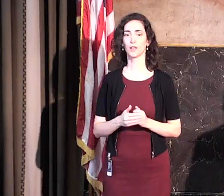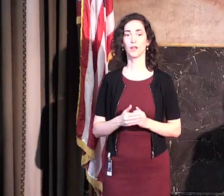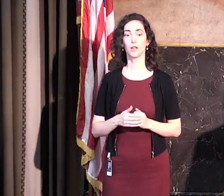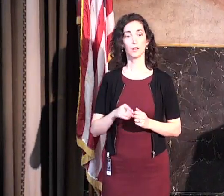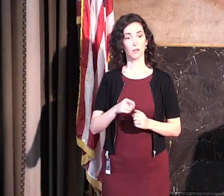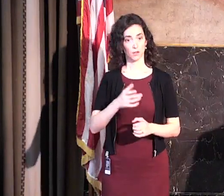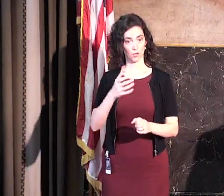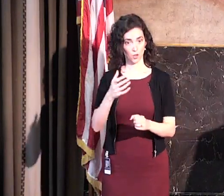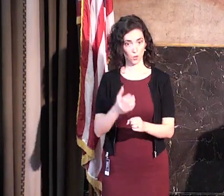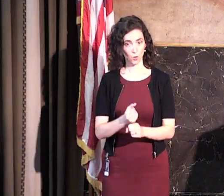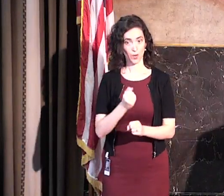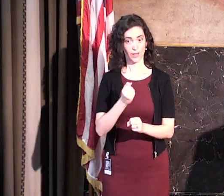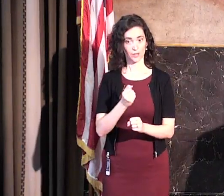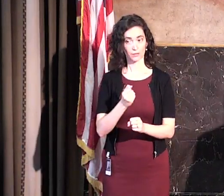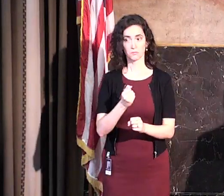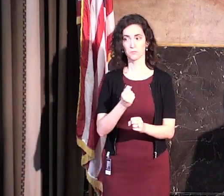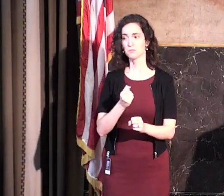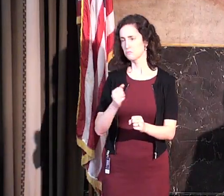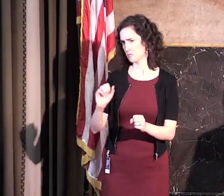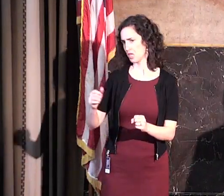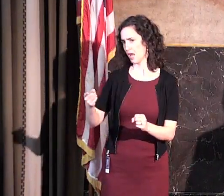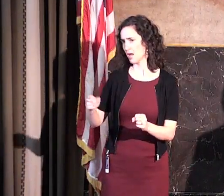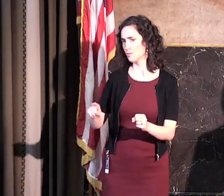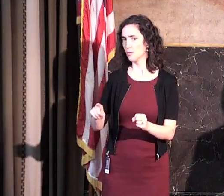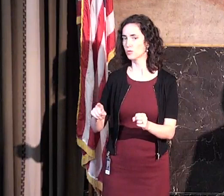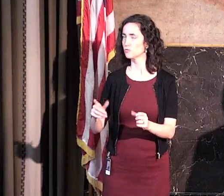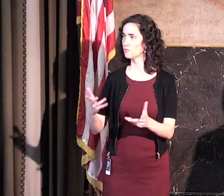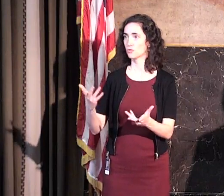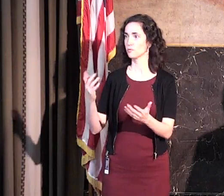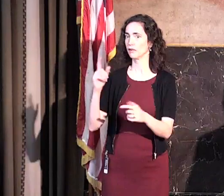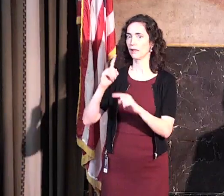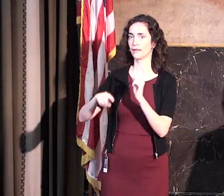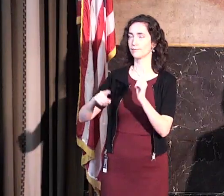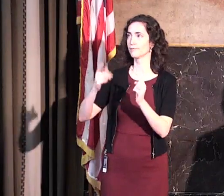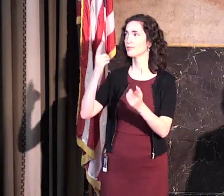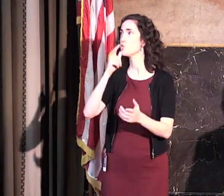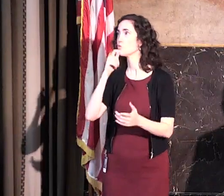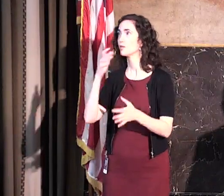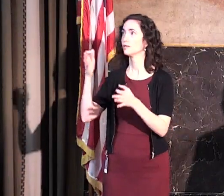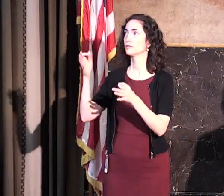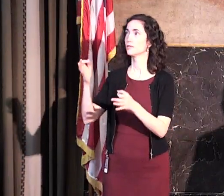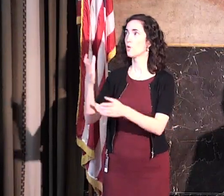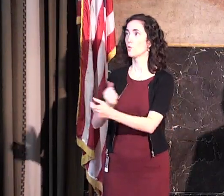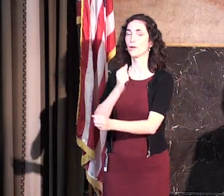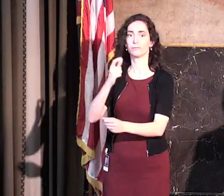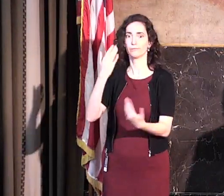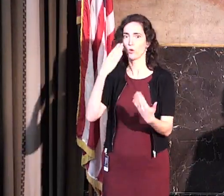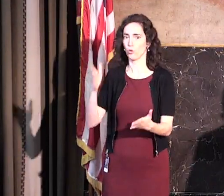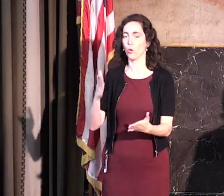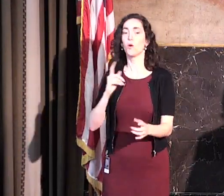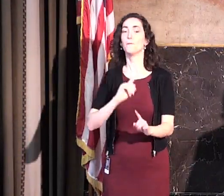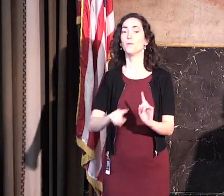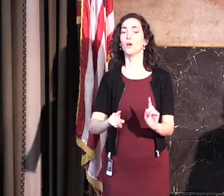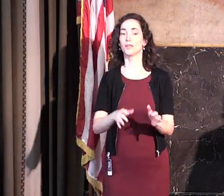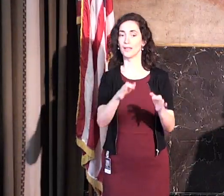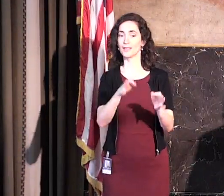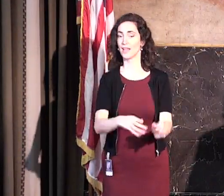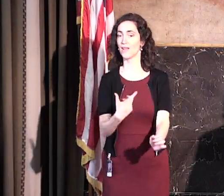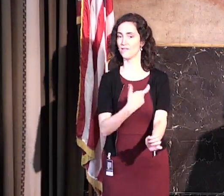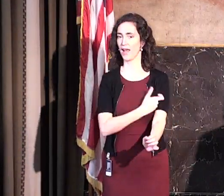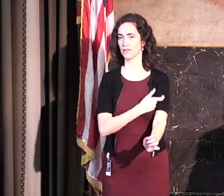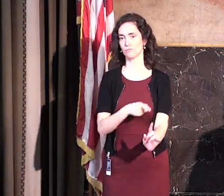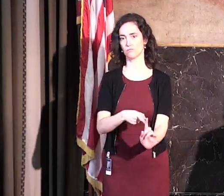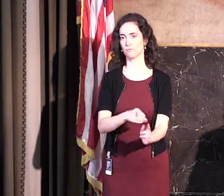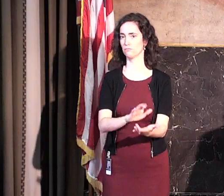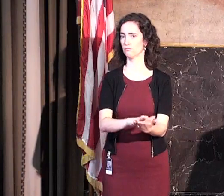winning, which was a matter of chance, but for making the decision to be vaccinated, which is something